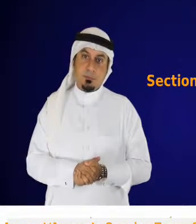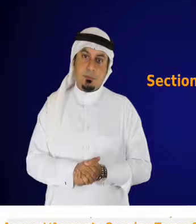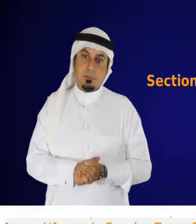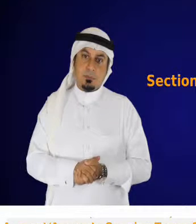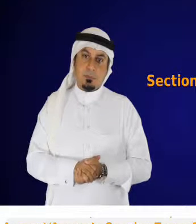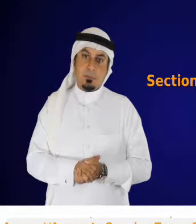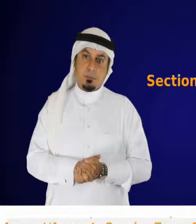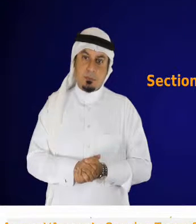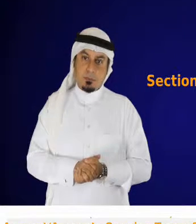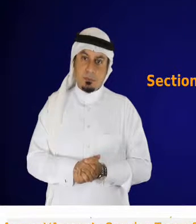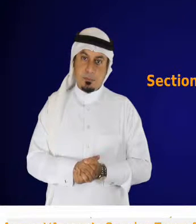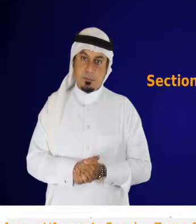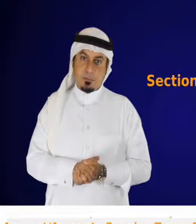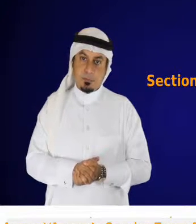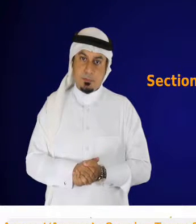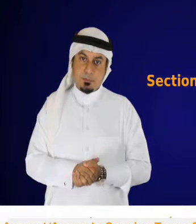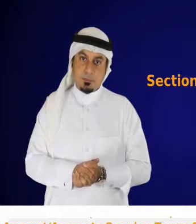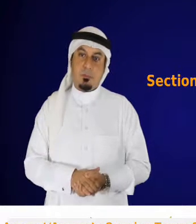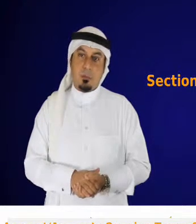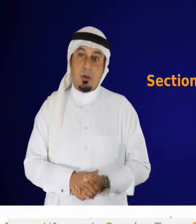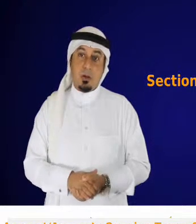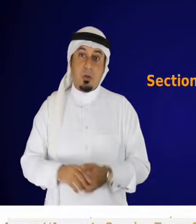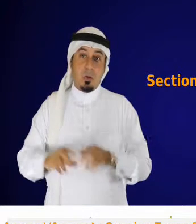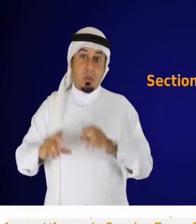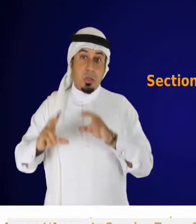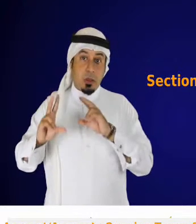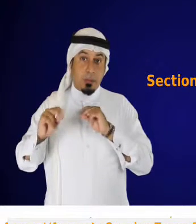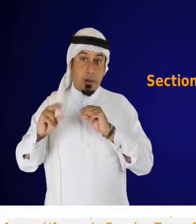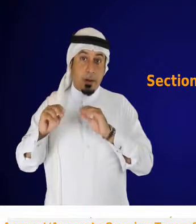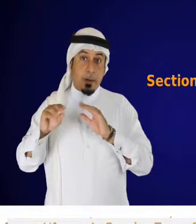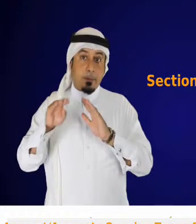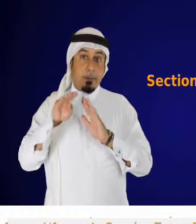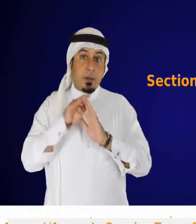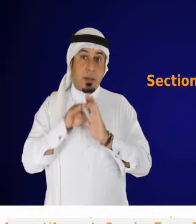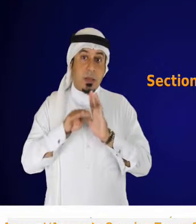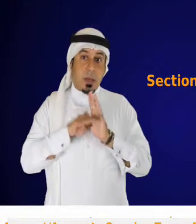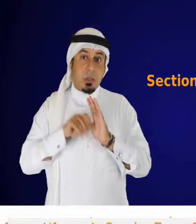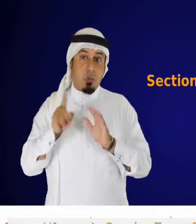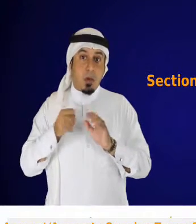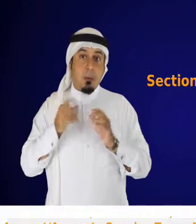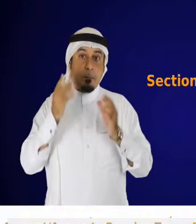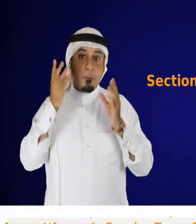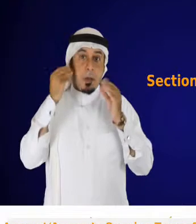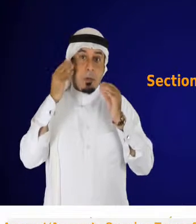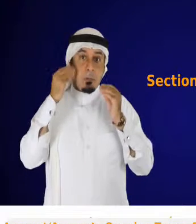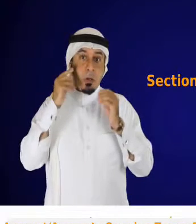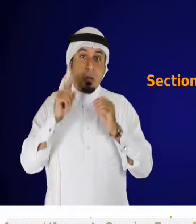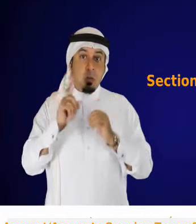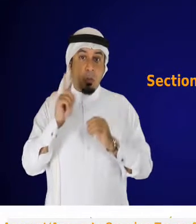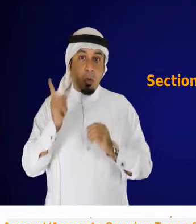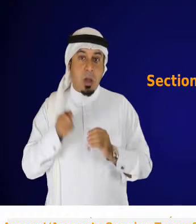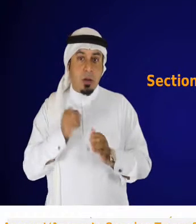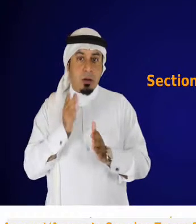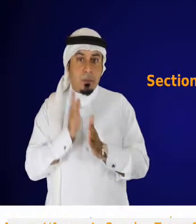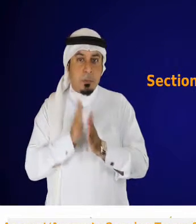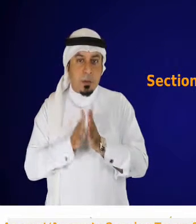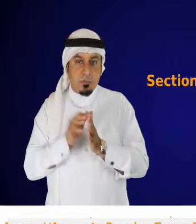Banking secrecy in customers' accounts. The account holder authorizes Doha Bank with regard to his accounts at the bank and